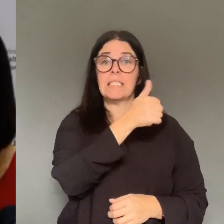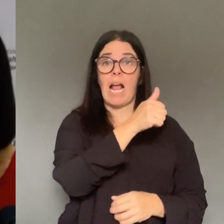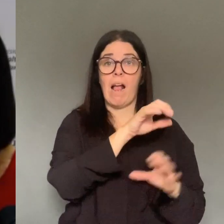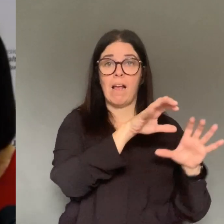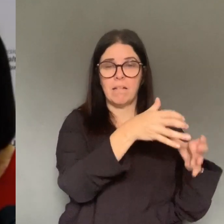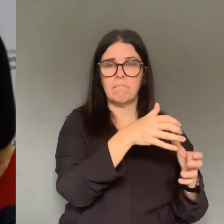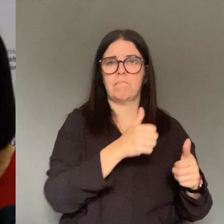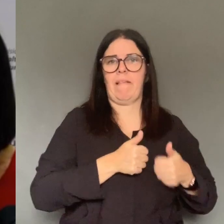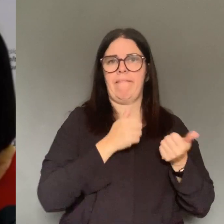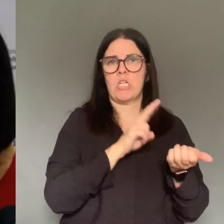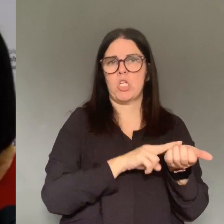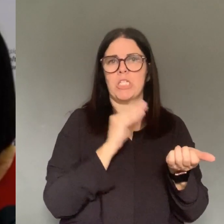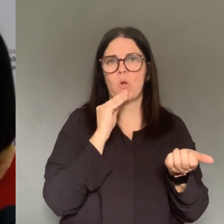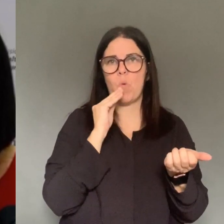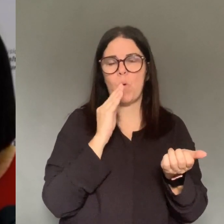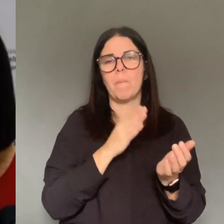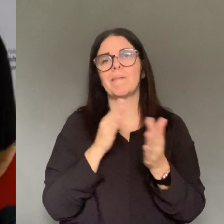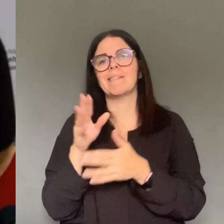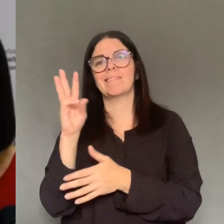experiencing COVID-19 outbreaks.